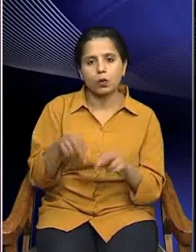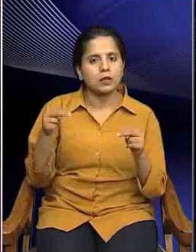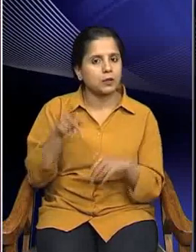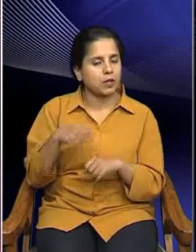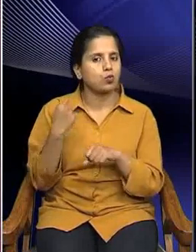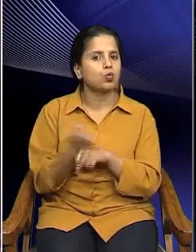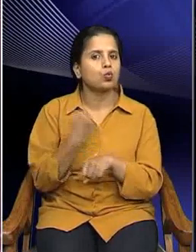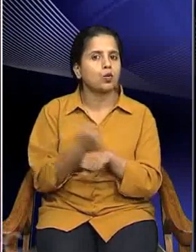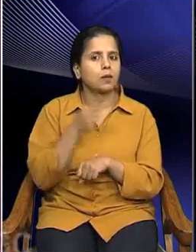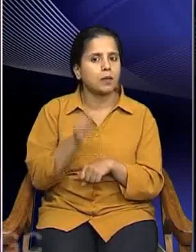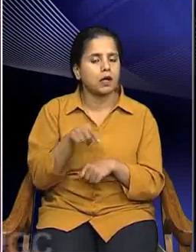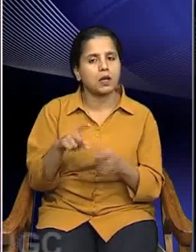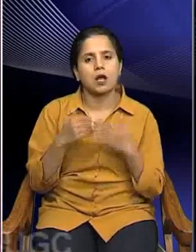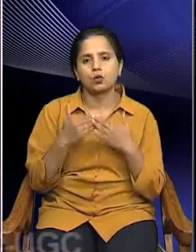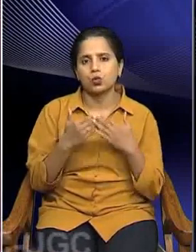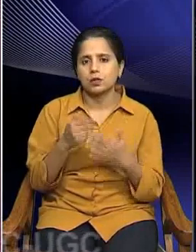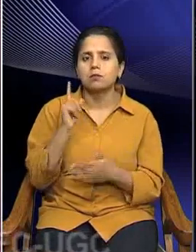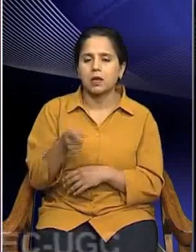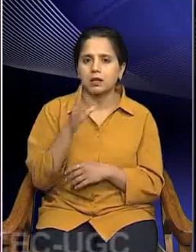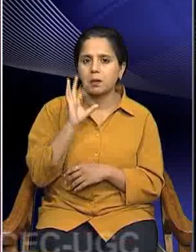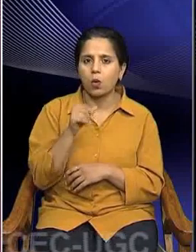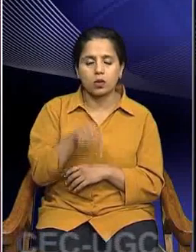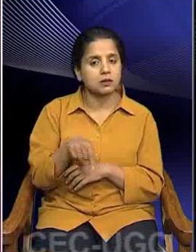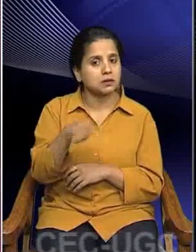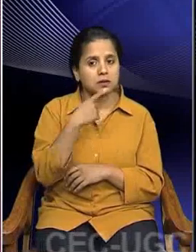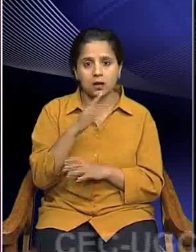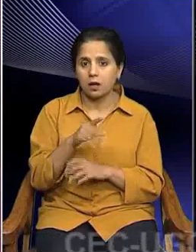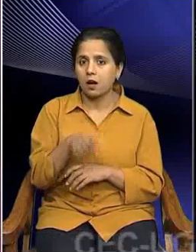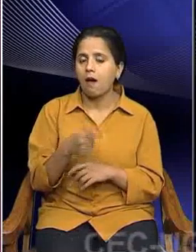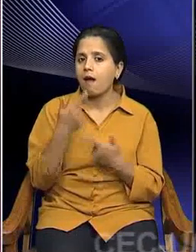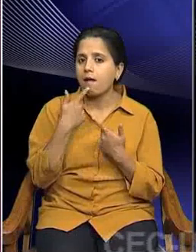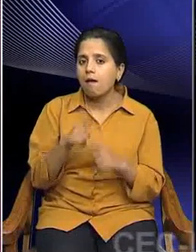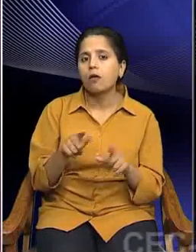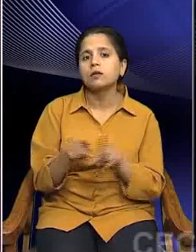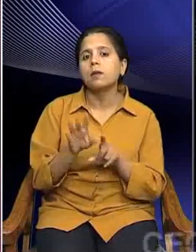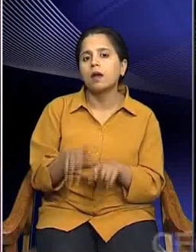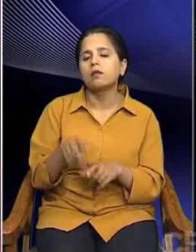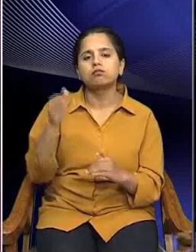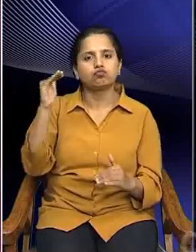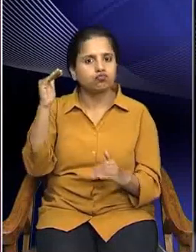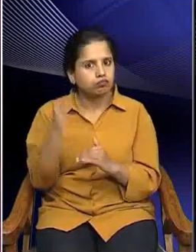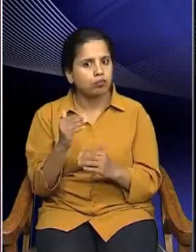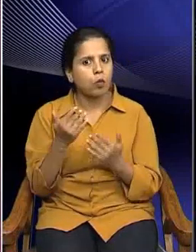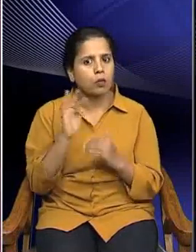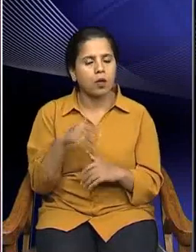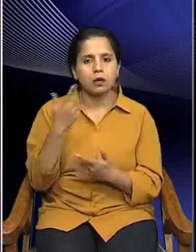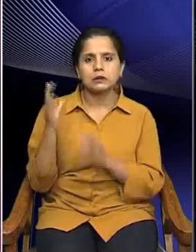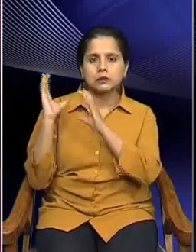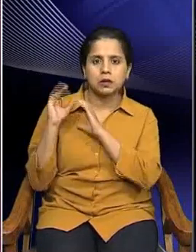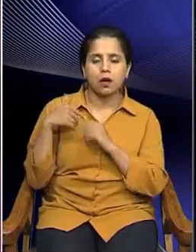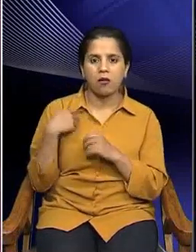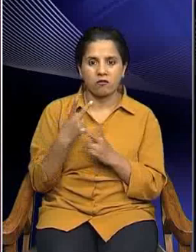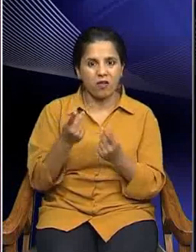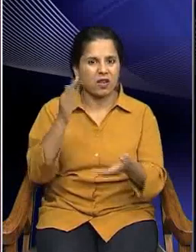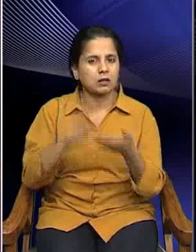on female education. It's very critical. It will allow to reduce the burden of early